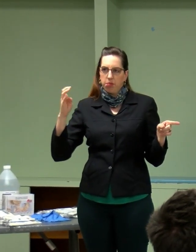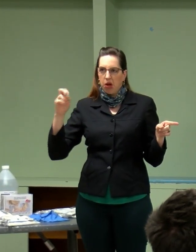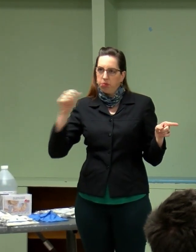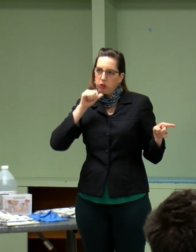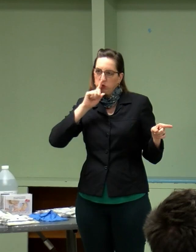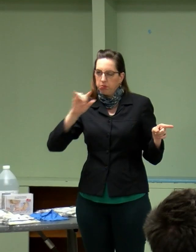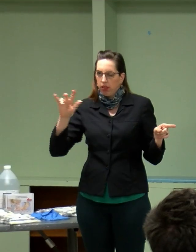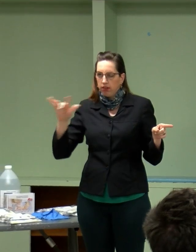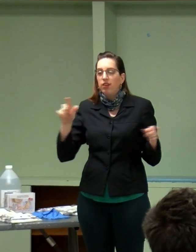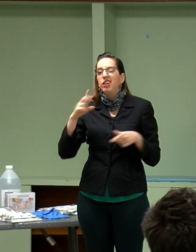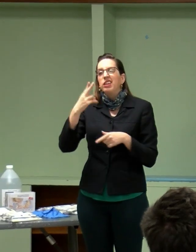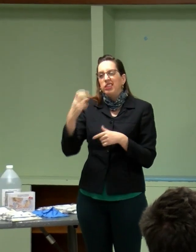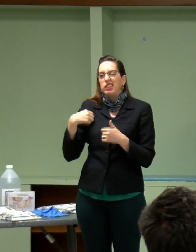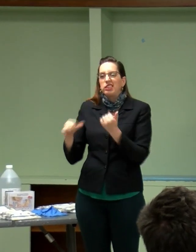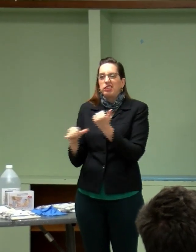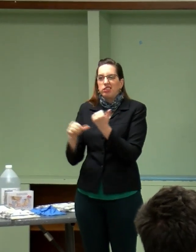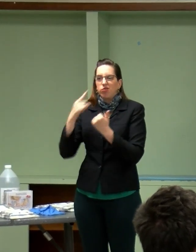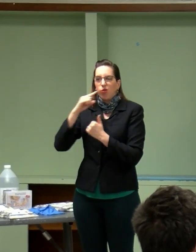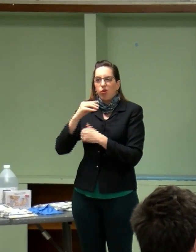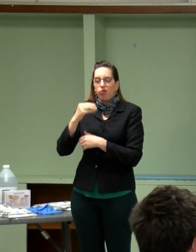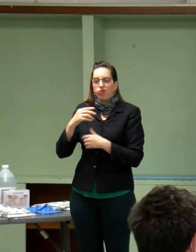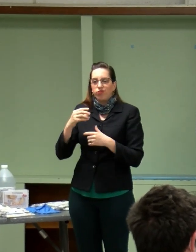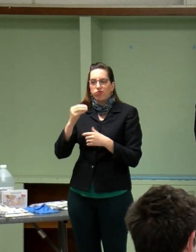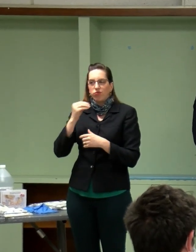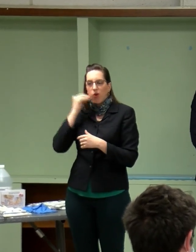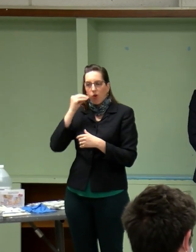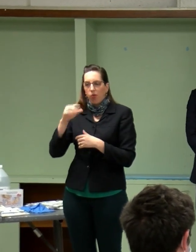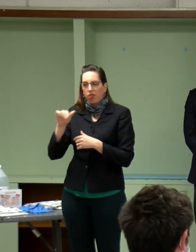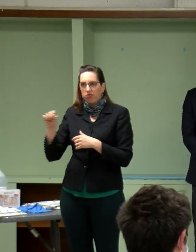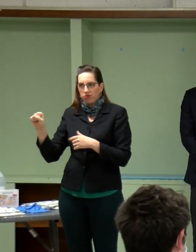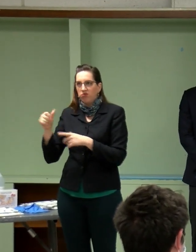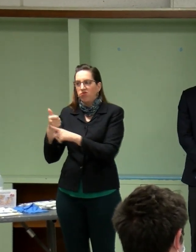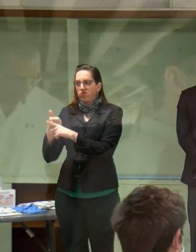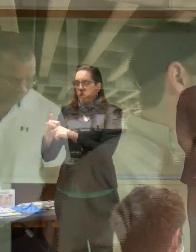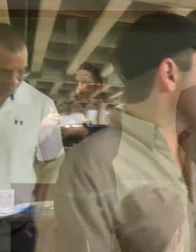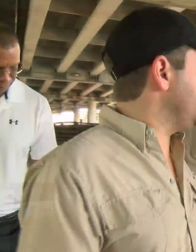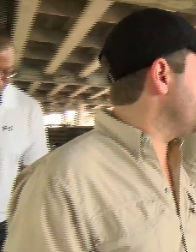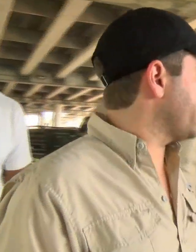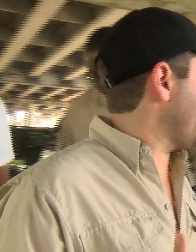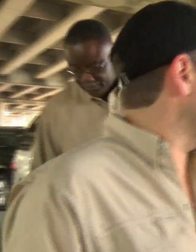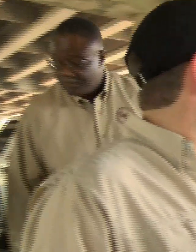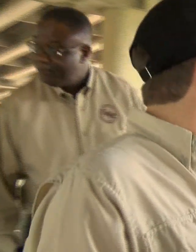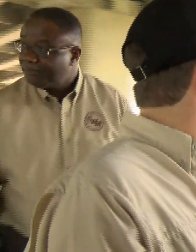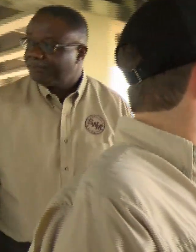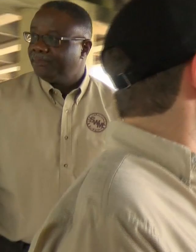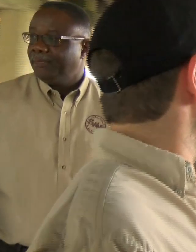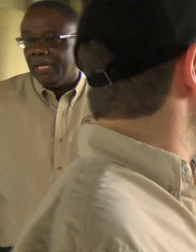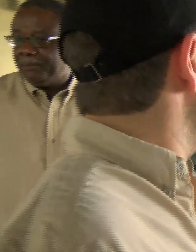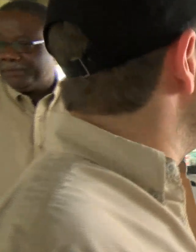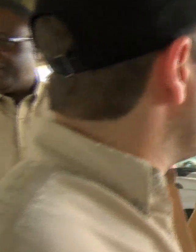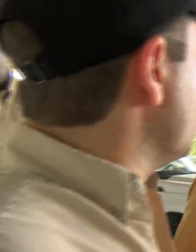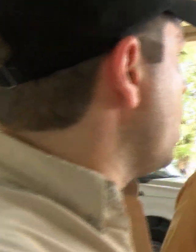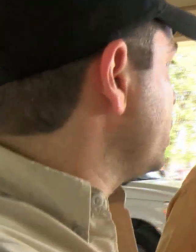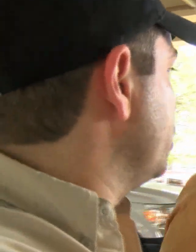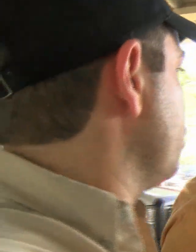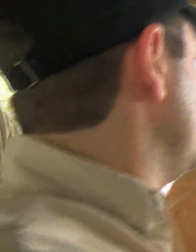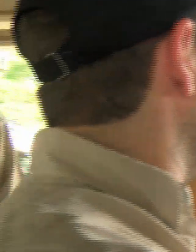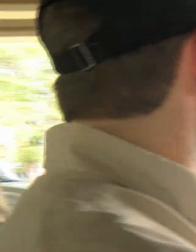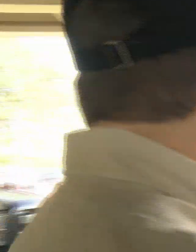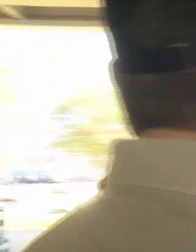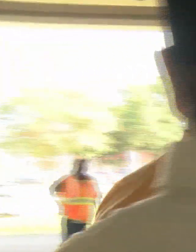Special Assistant on Homelessness, who has just done an incredible job and has an incredible passion